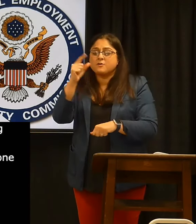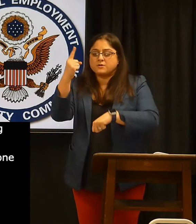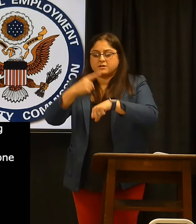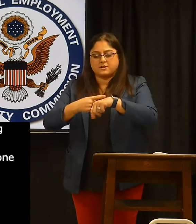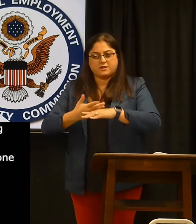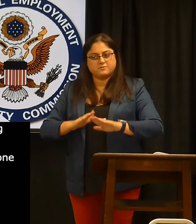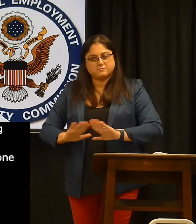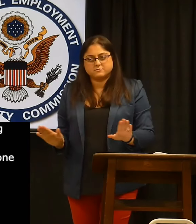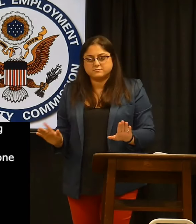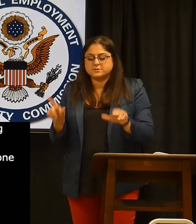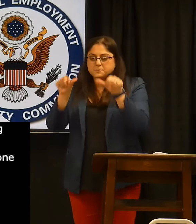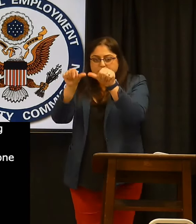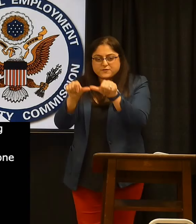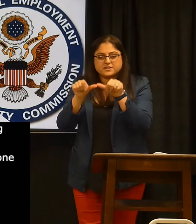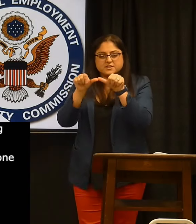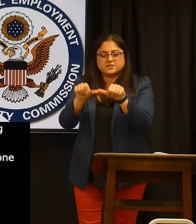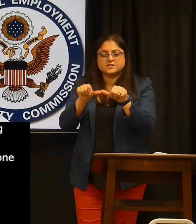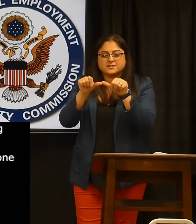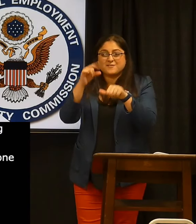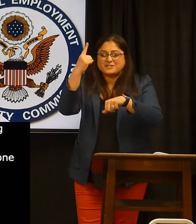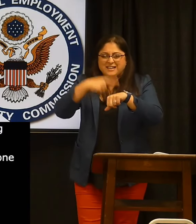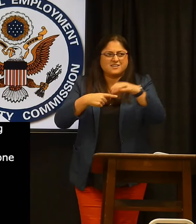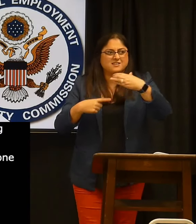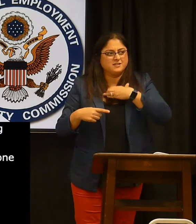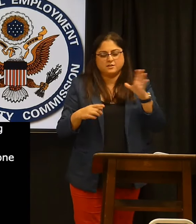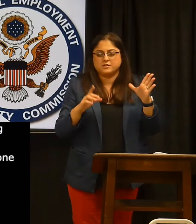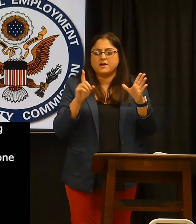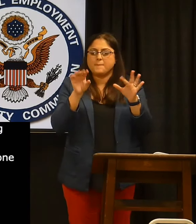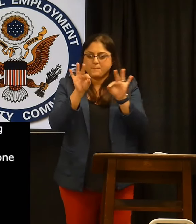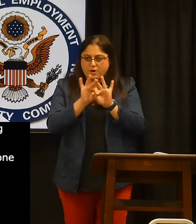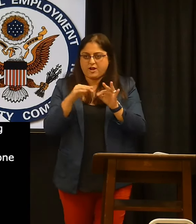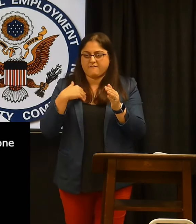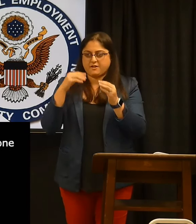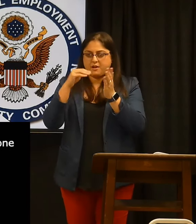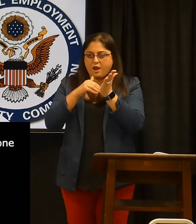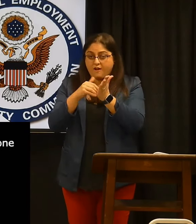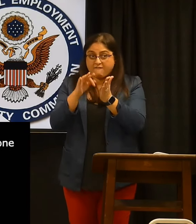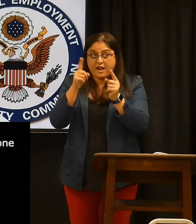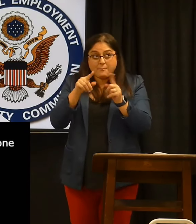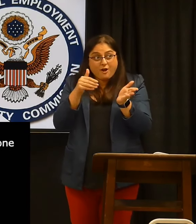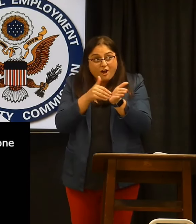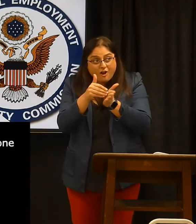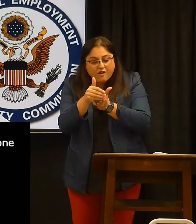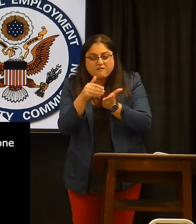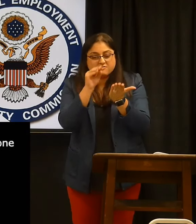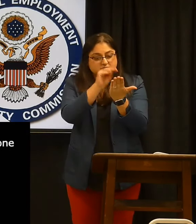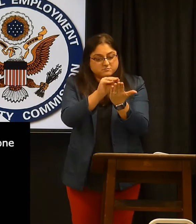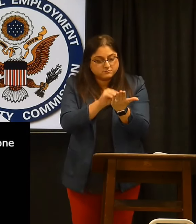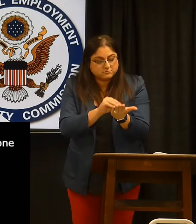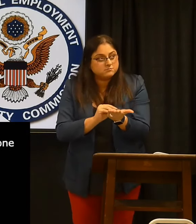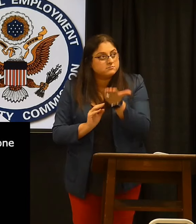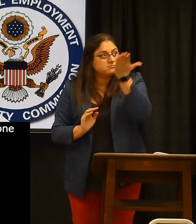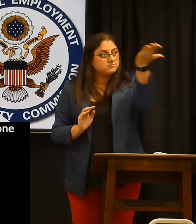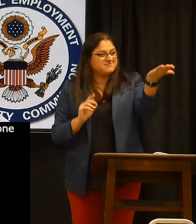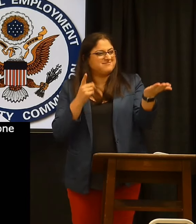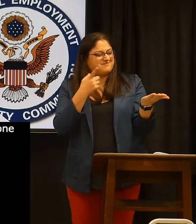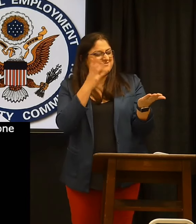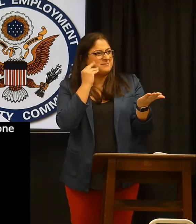So the hostile work environment or the harassment needs to be severe and pervasive. It's a one time, then that's not really a complaint. But if it's something that constantly is happening, then you